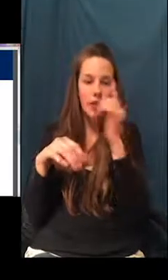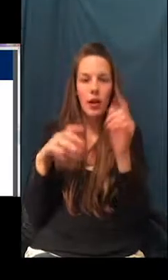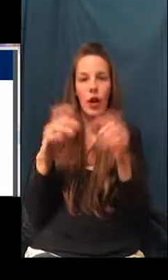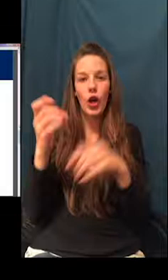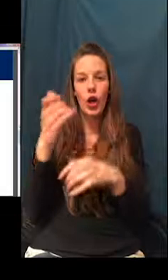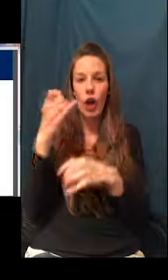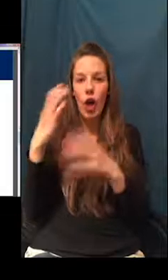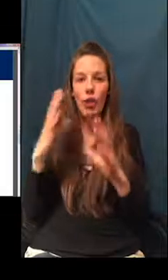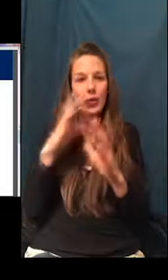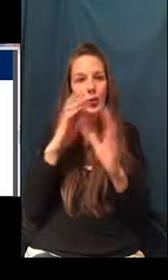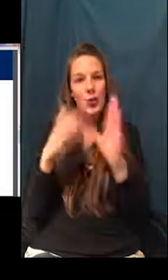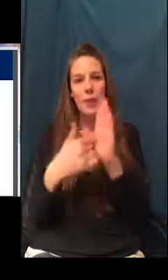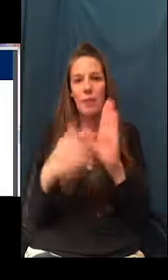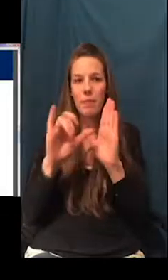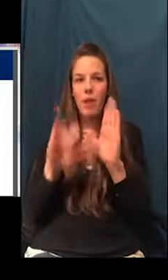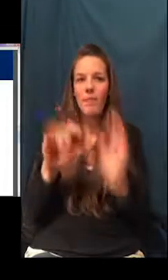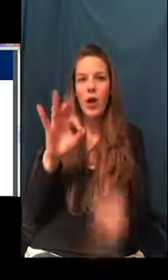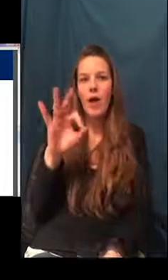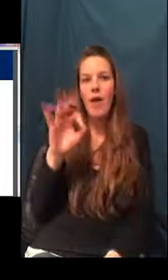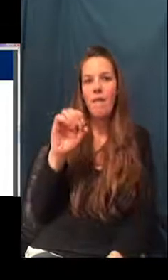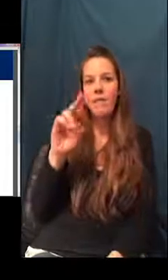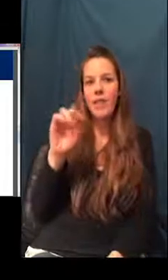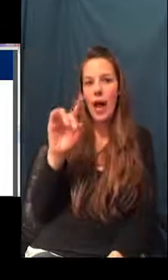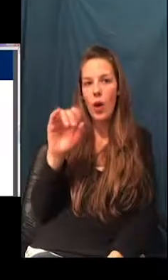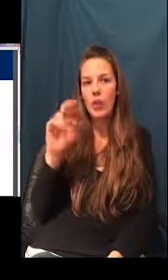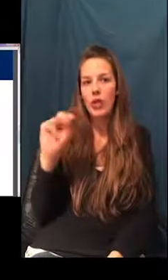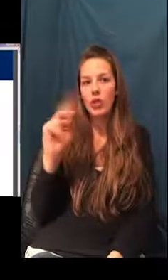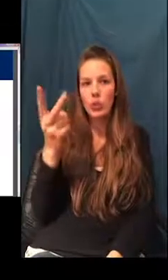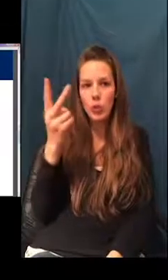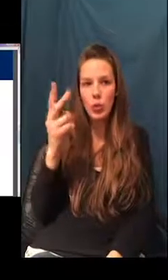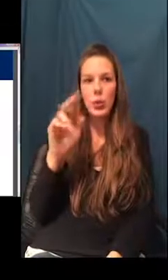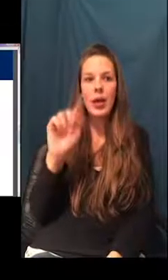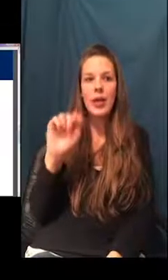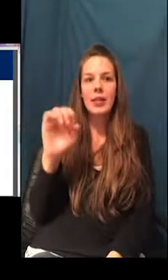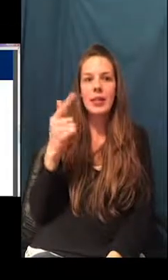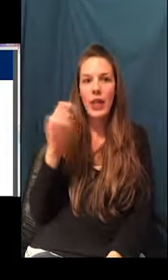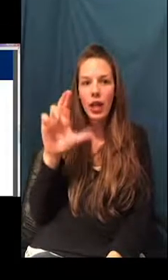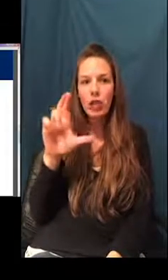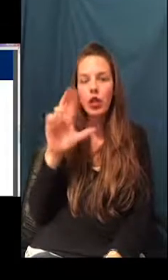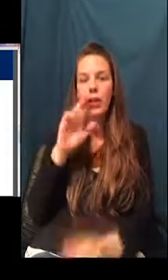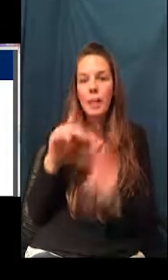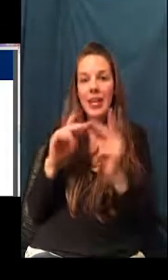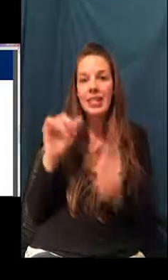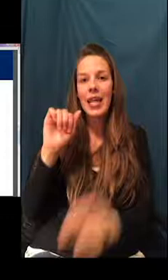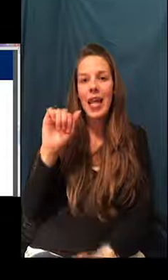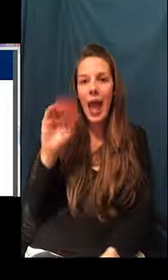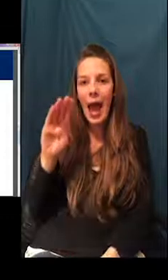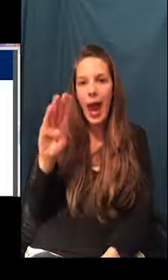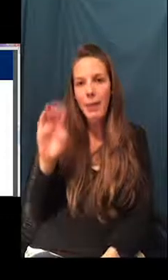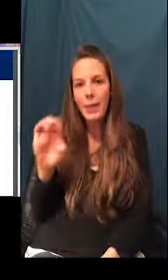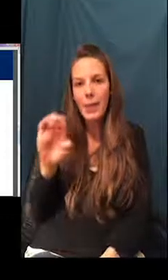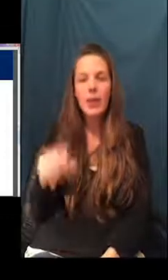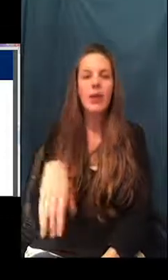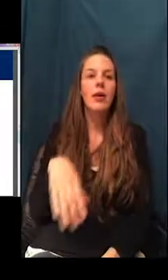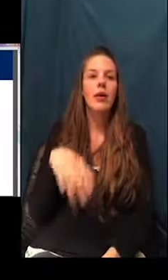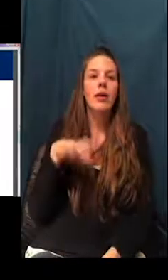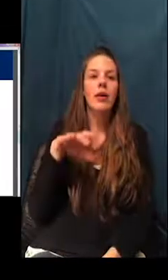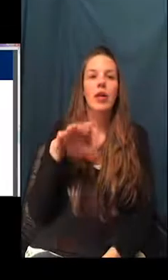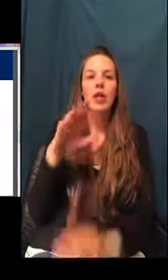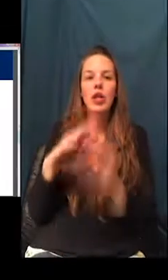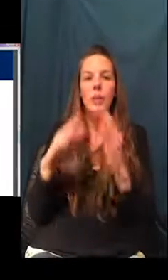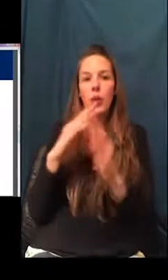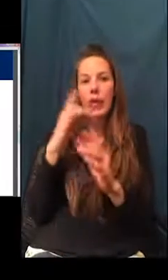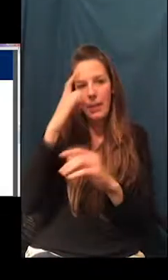callers, representatives on the phone from Foundation 2 and Tanager Place and Abbey and Unity Point